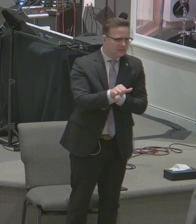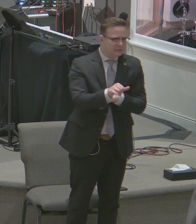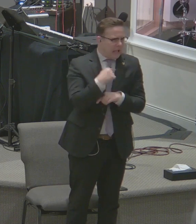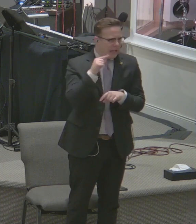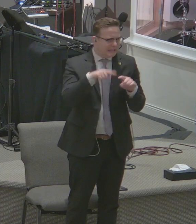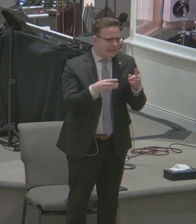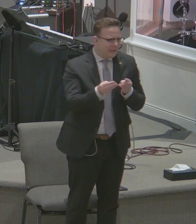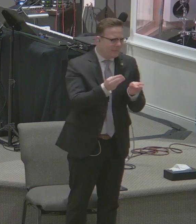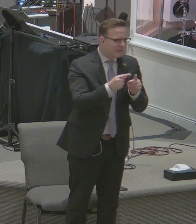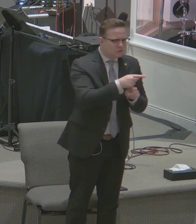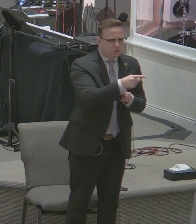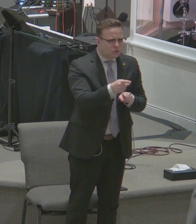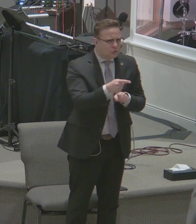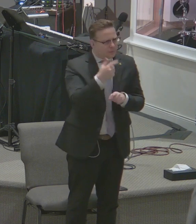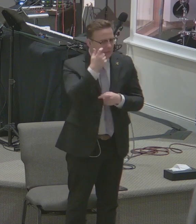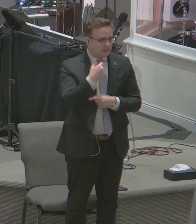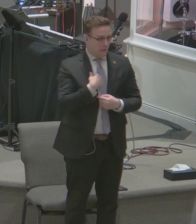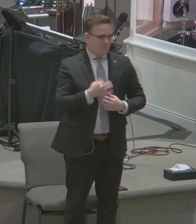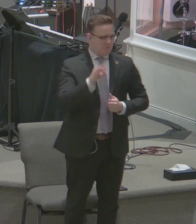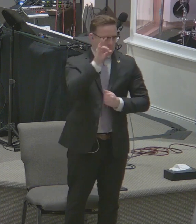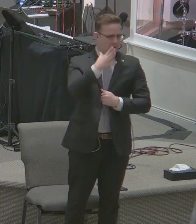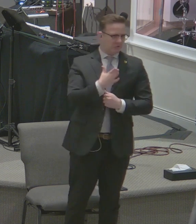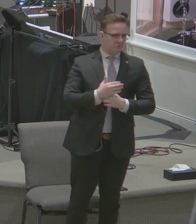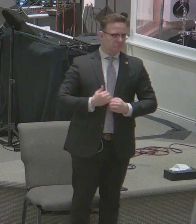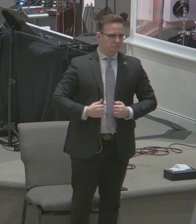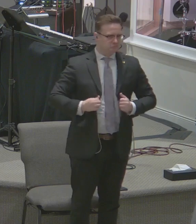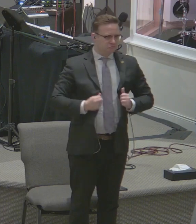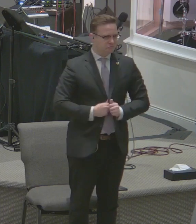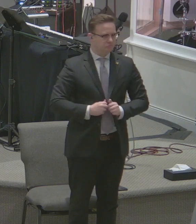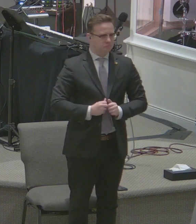minister to you just because I'm the pastor.